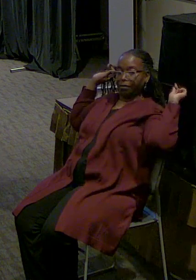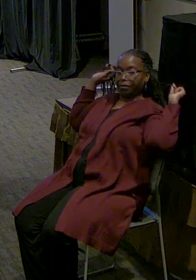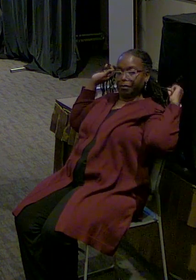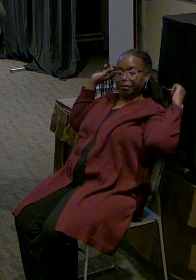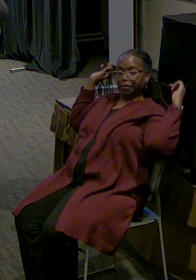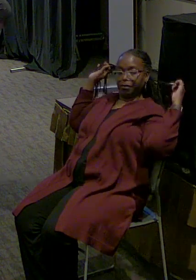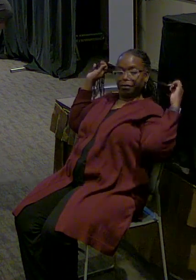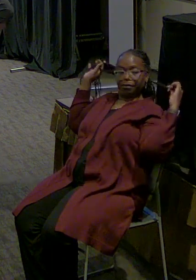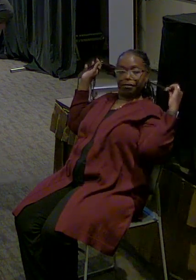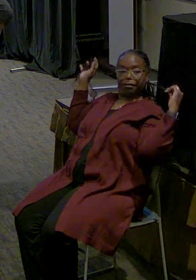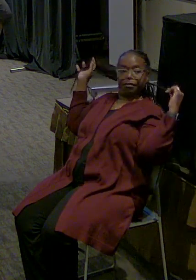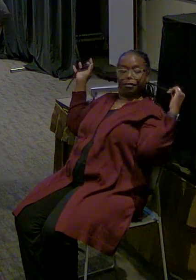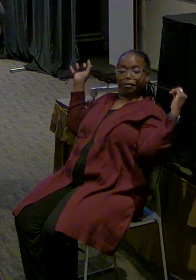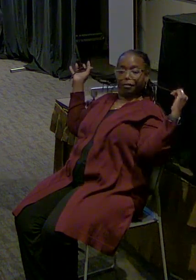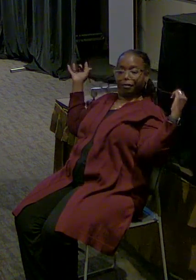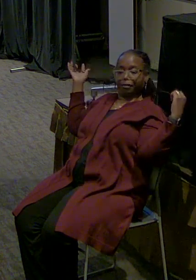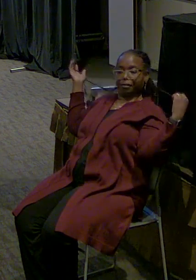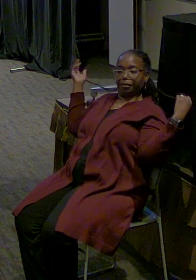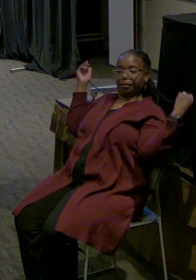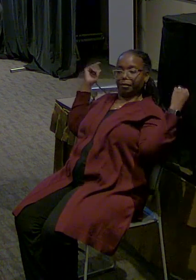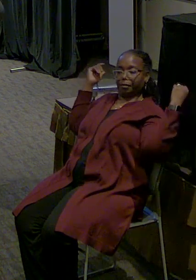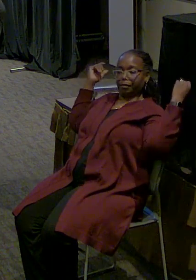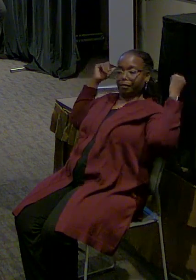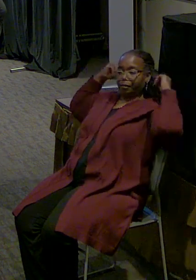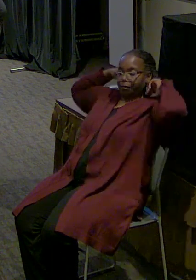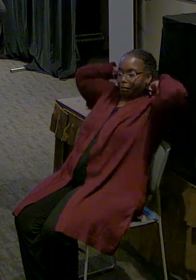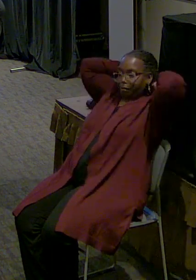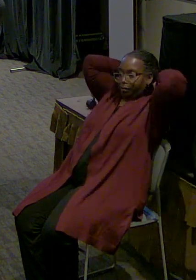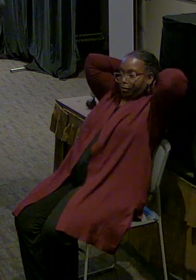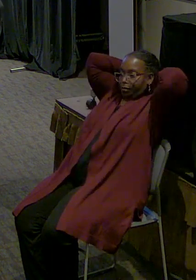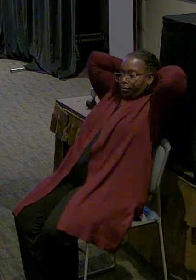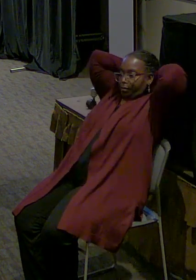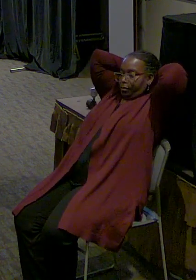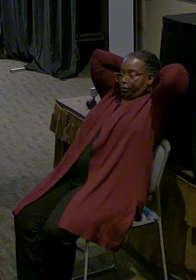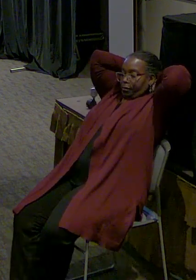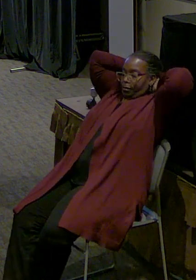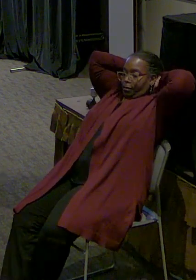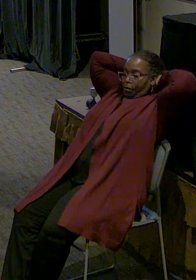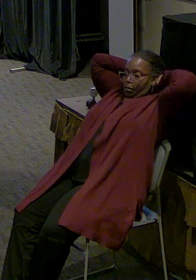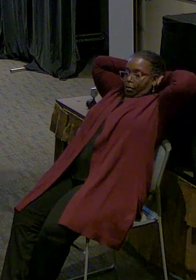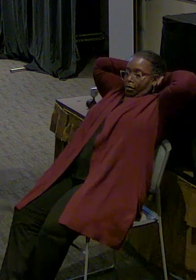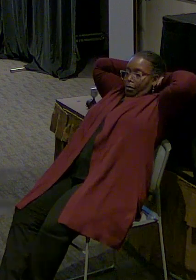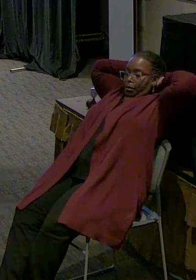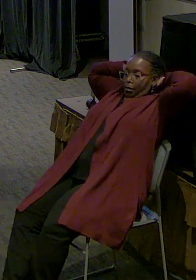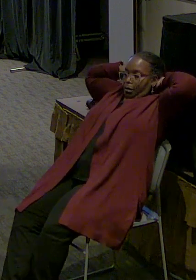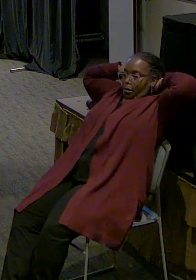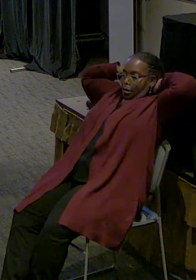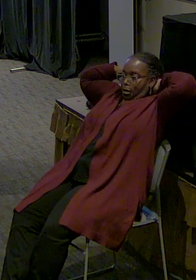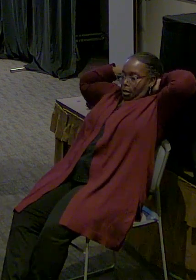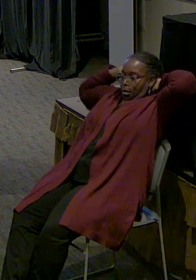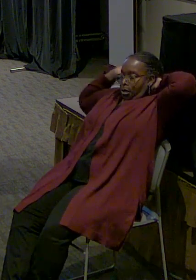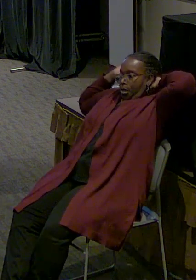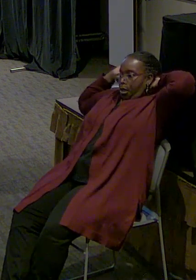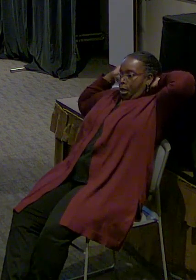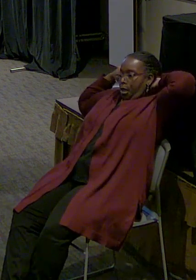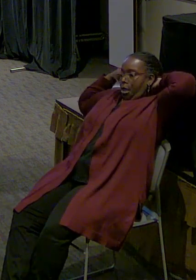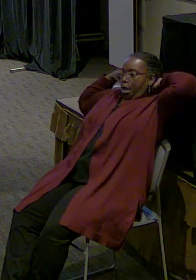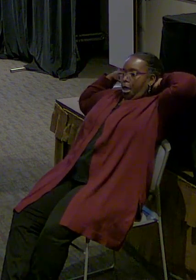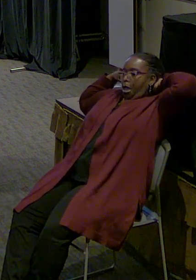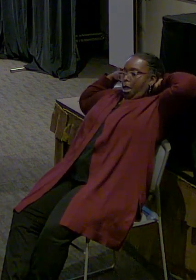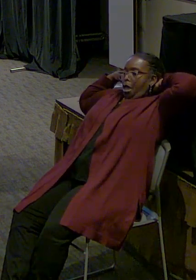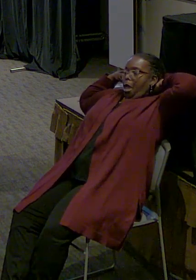number one, find the data that they need, provide them with the data that they need, and help support them in that analysis to help them make